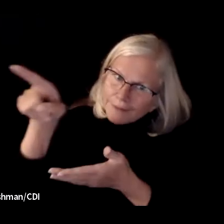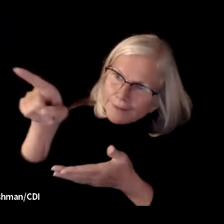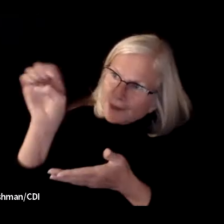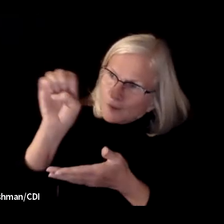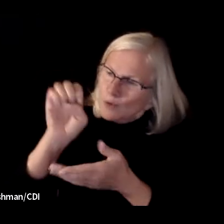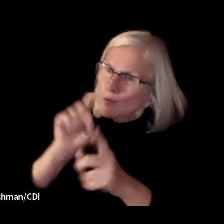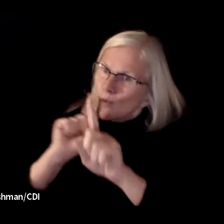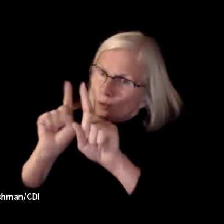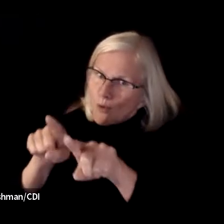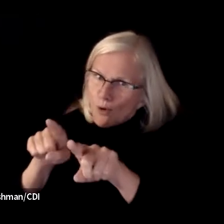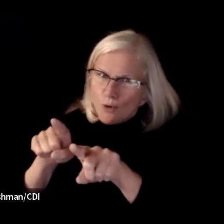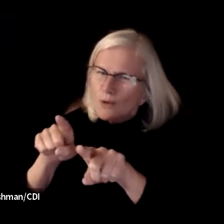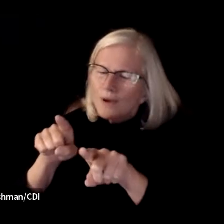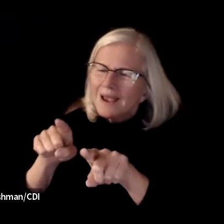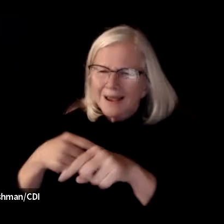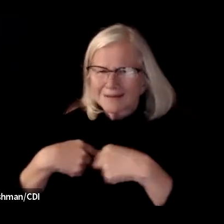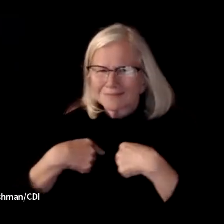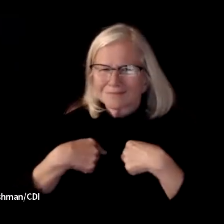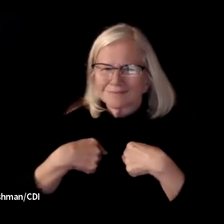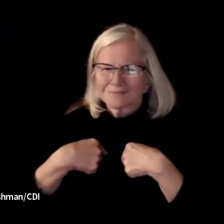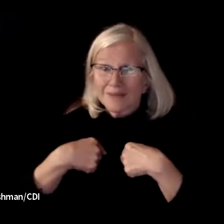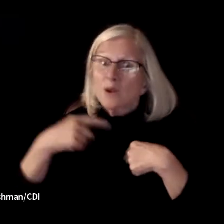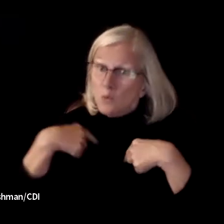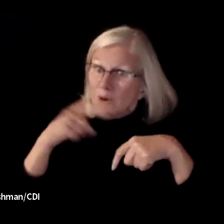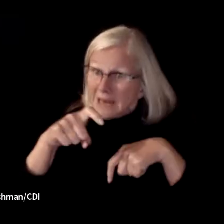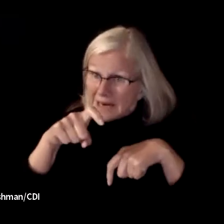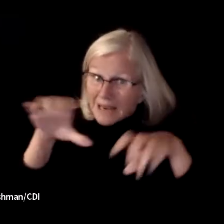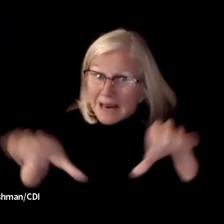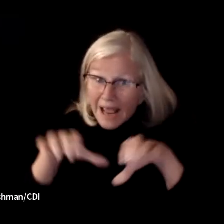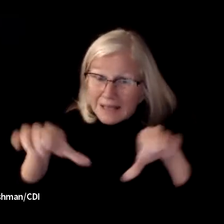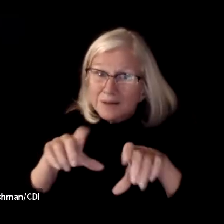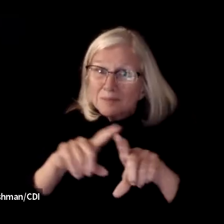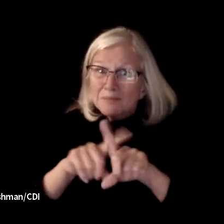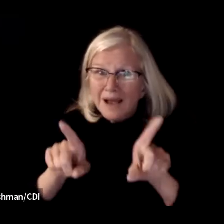action. The governor has talked about kind of the